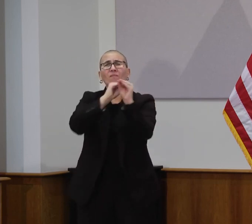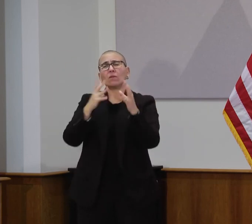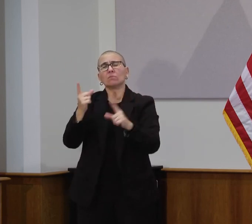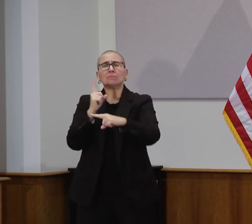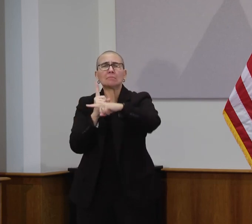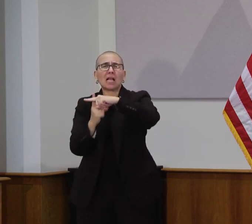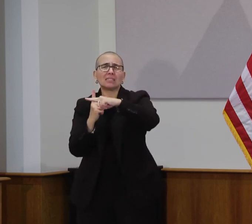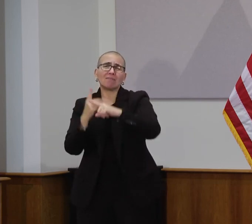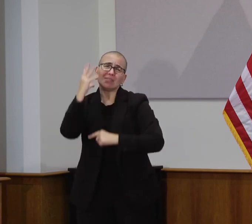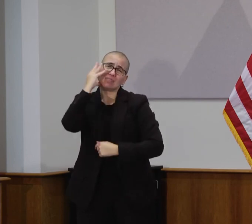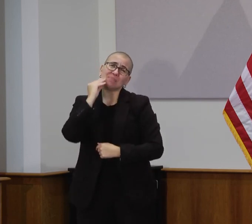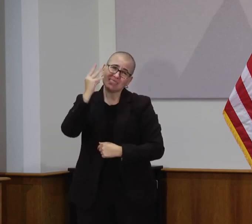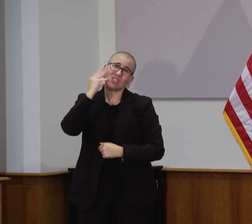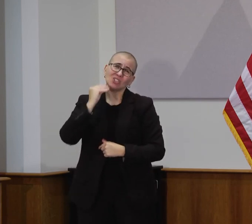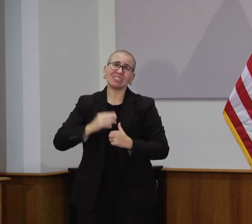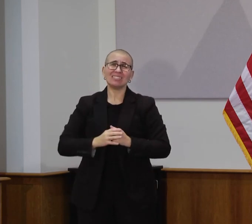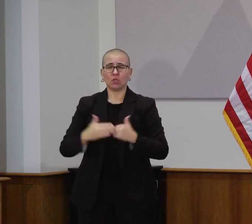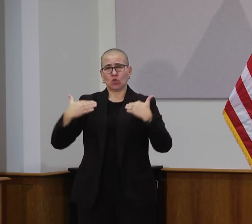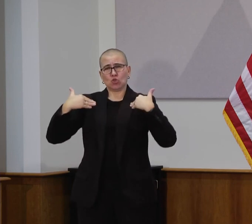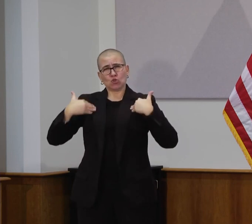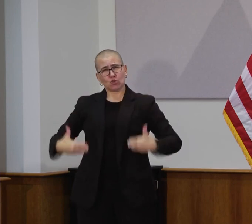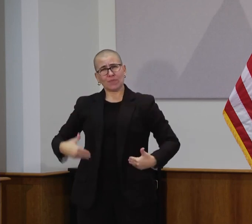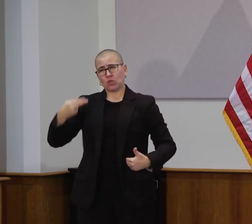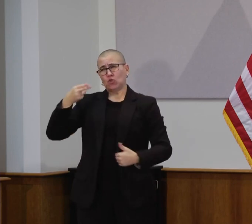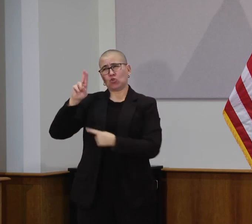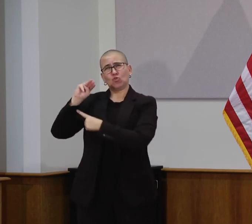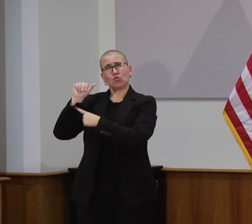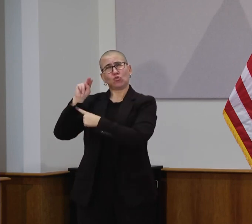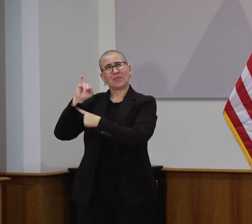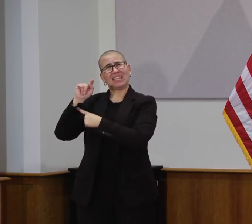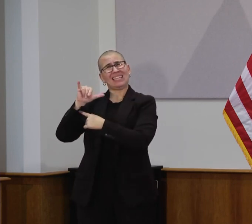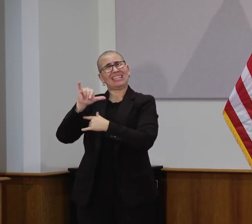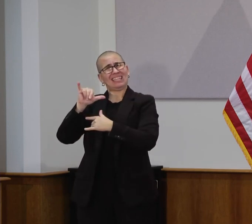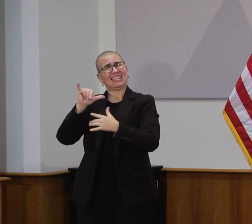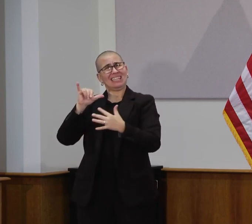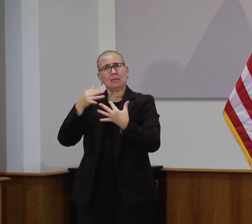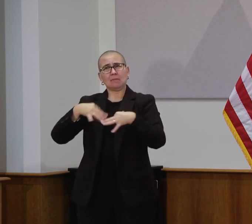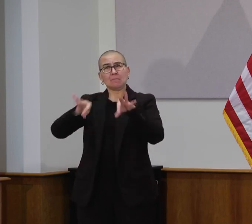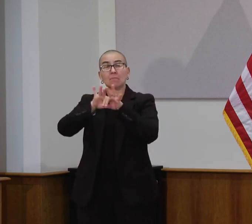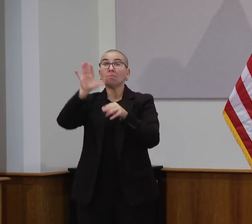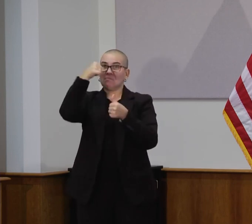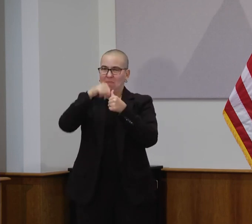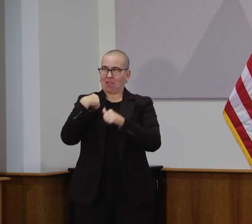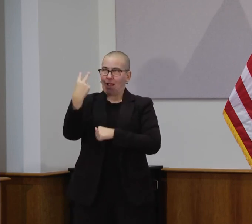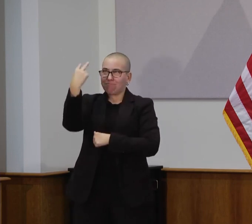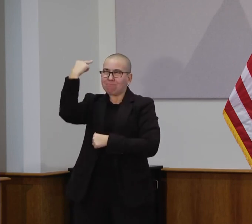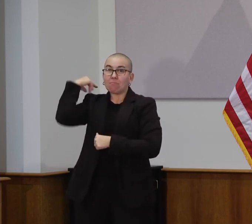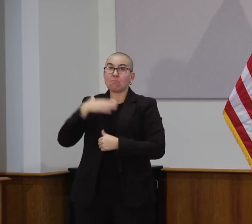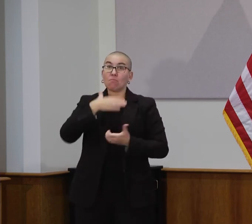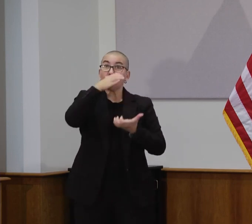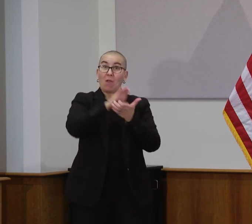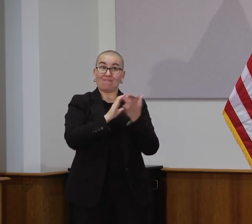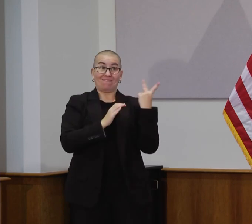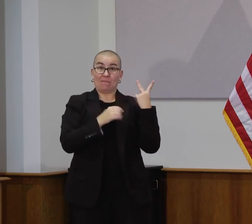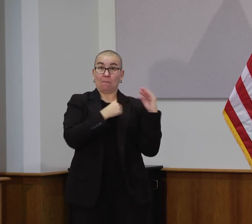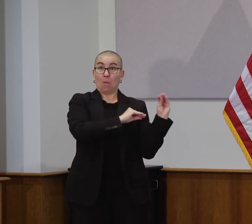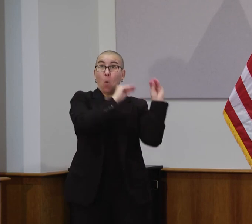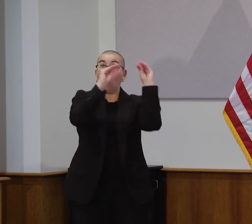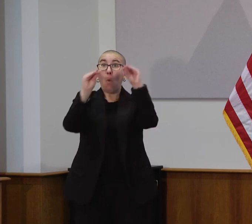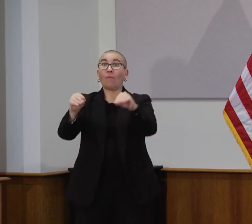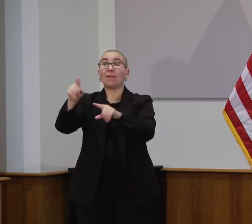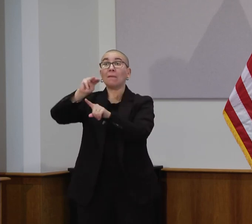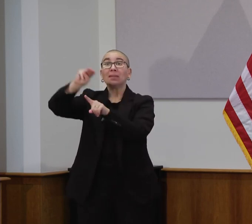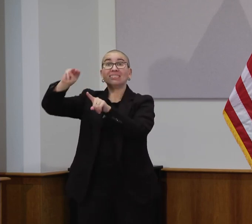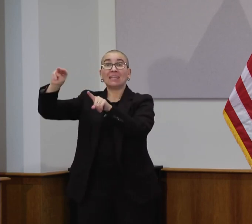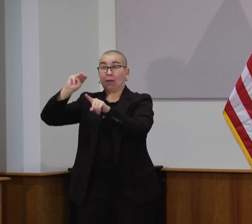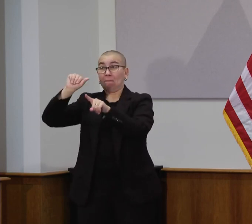that sense of human kindness. And I say that because I remember when we first got to Mankato. Mankato's a place the day after you live there, you move there, you